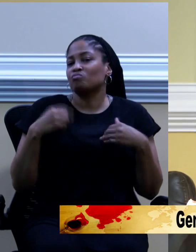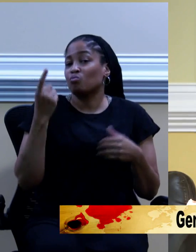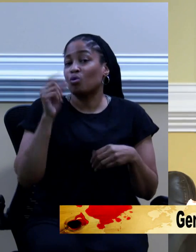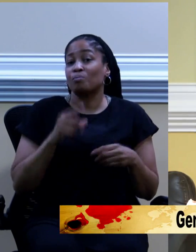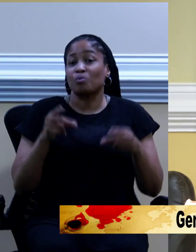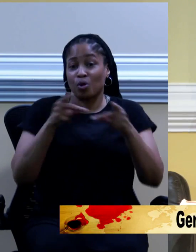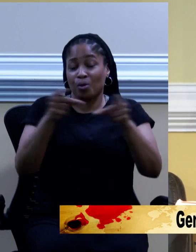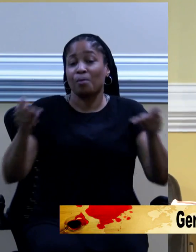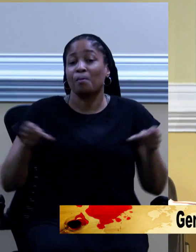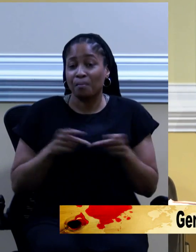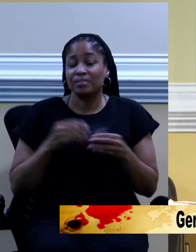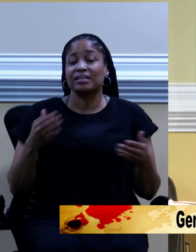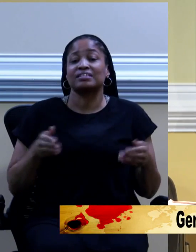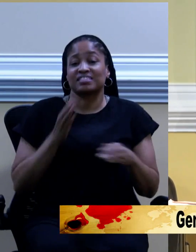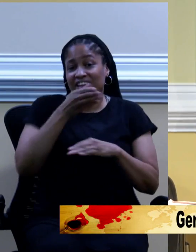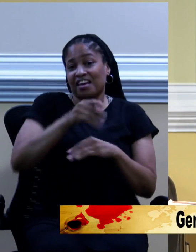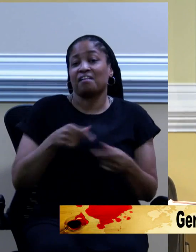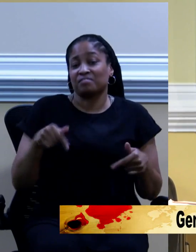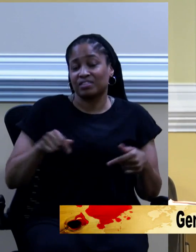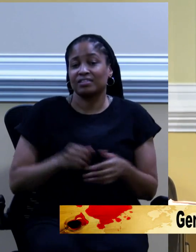and wine, and you can go home.